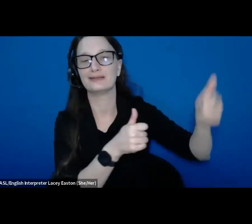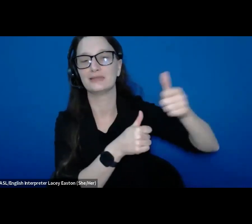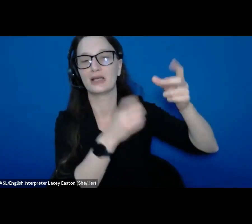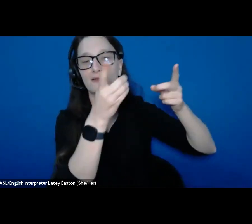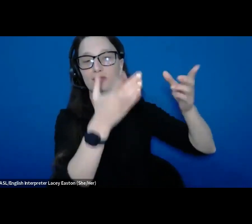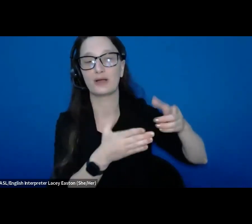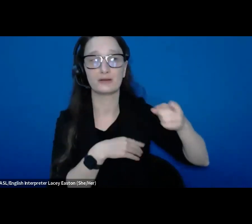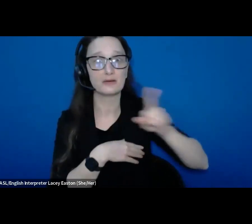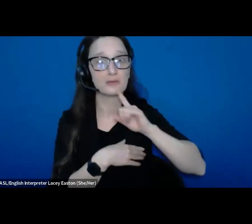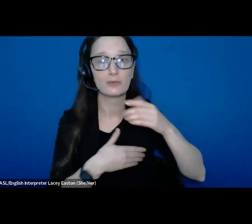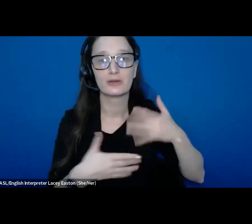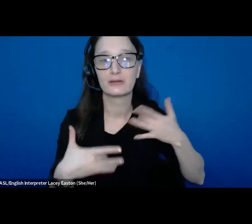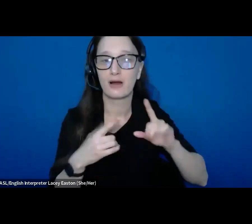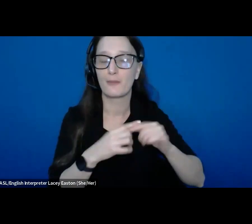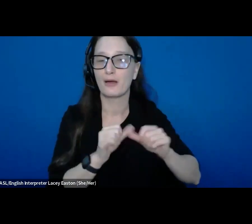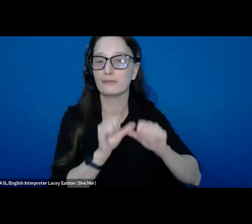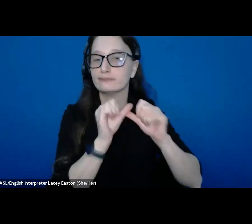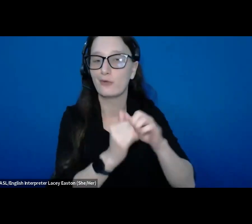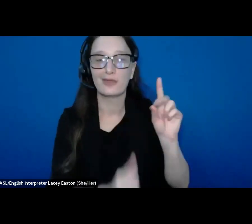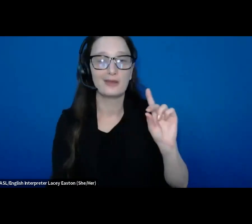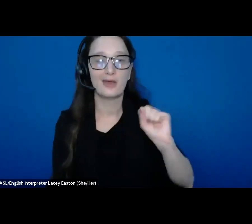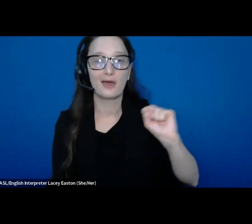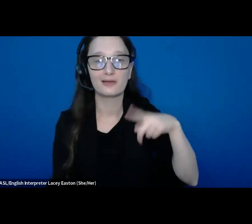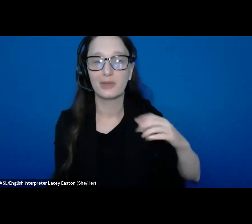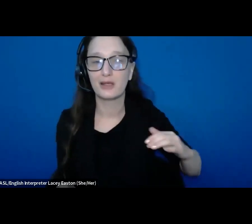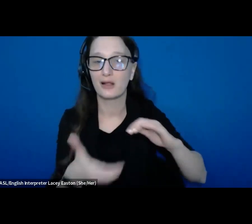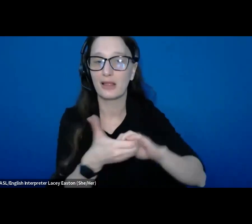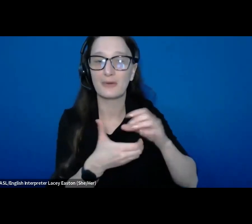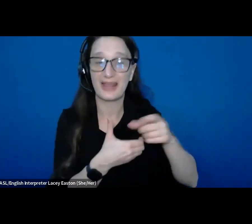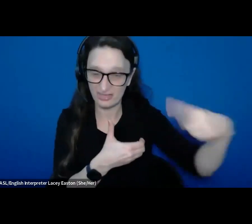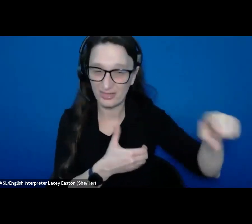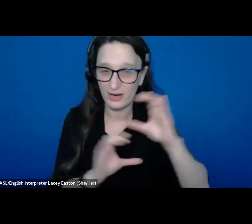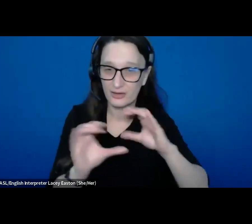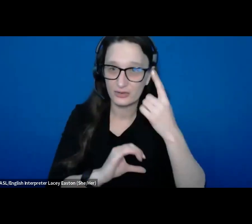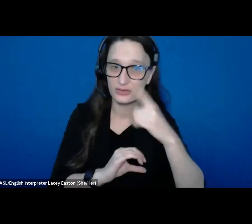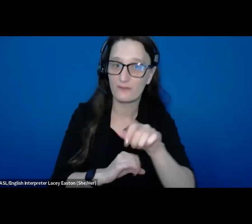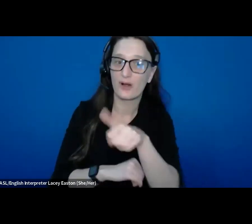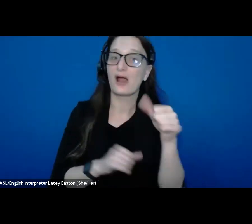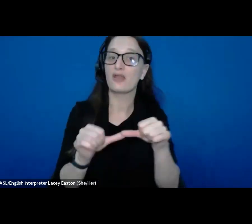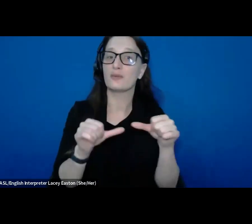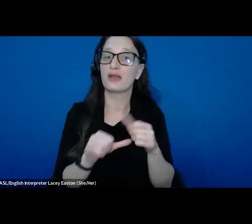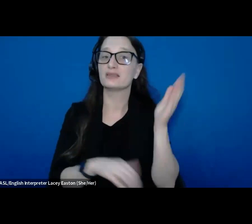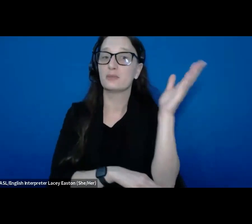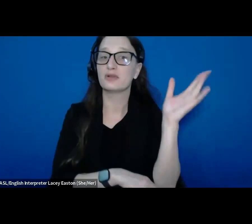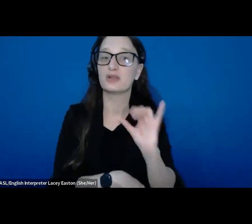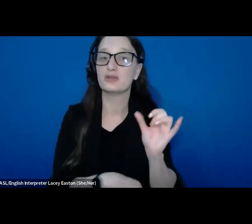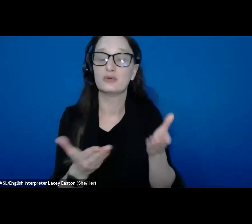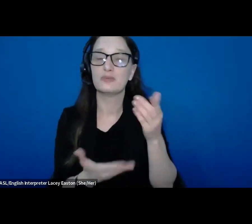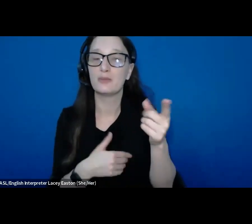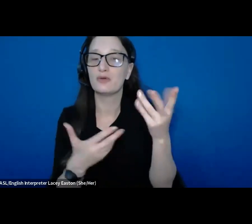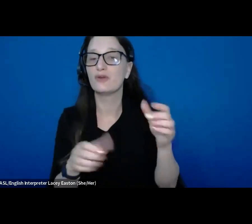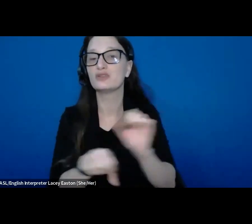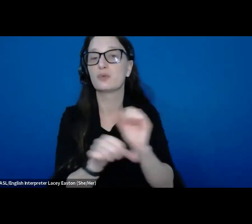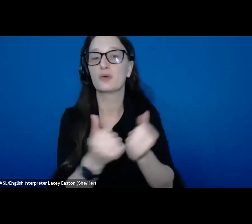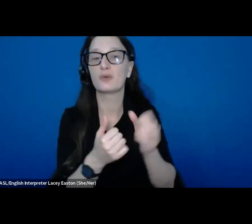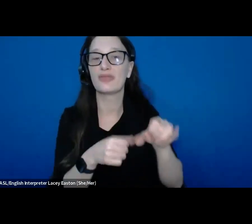DSP collaborative. And I know right now they are also looking at different places, because I know many of you also work with Valley Mountain Regional Center. They're also looking